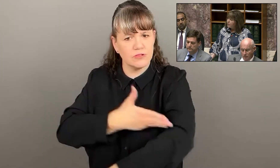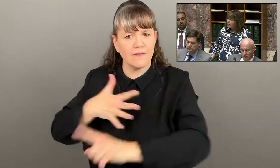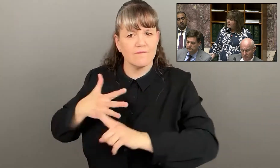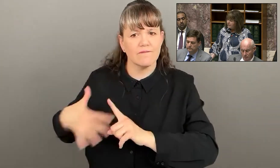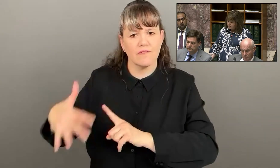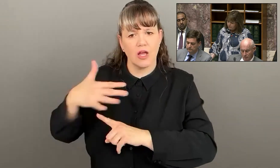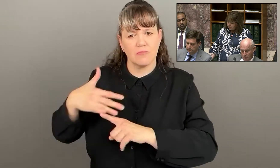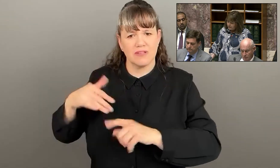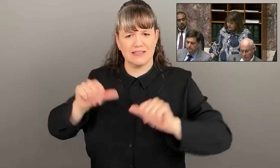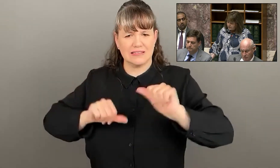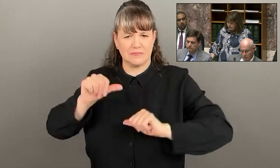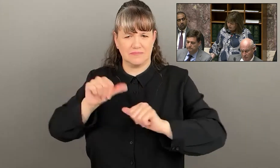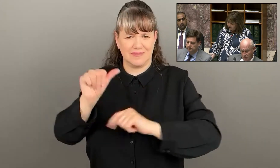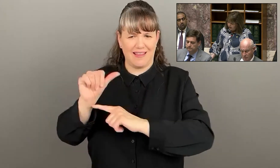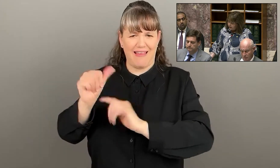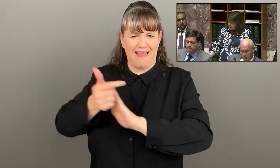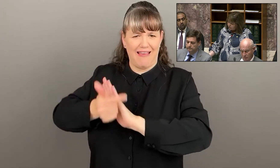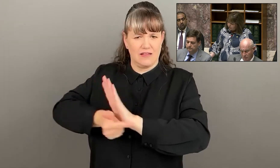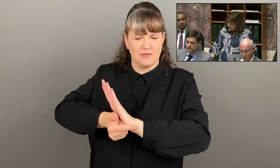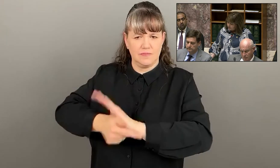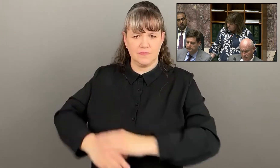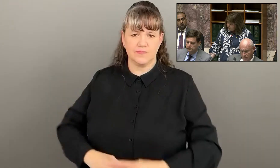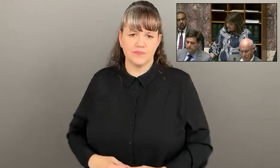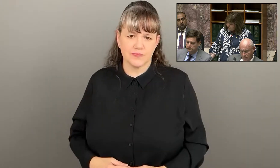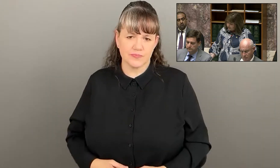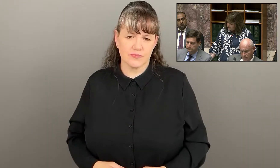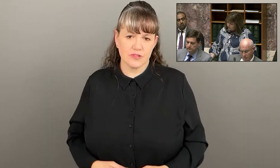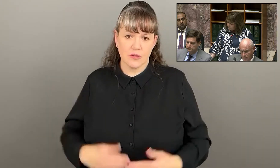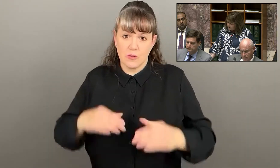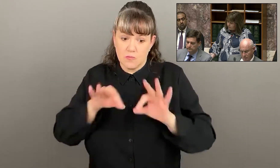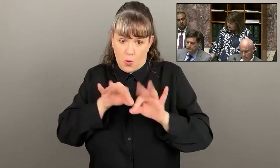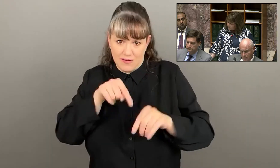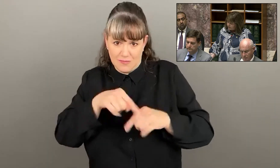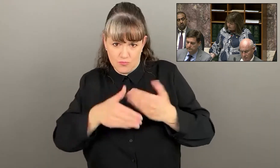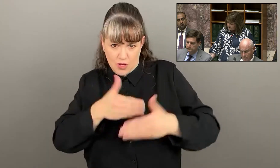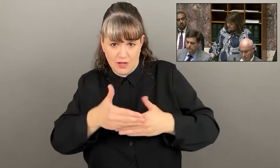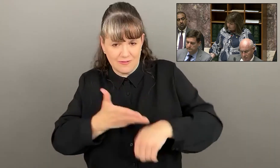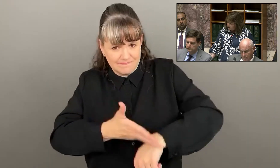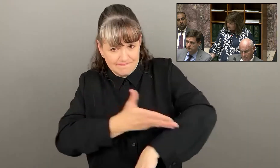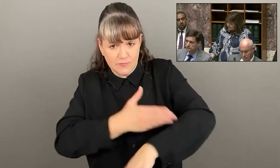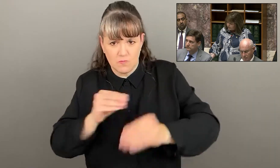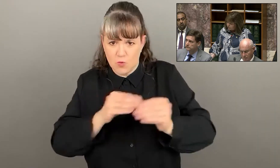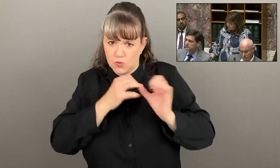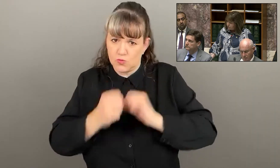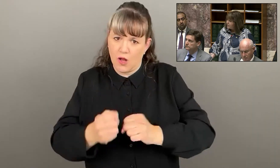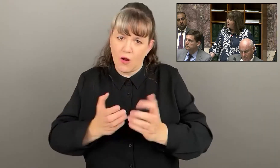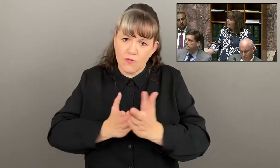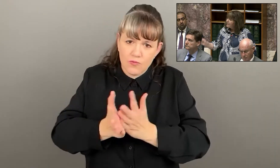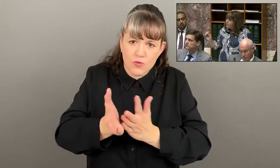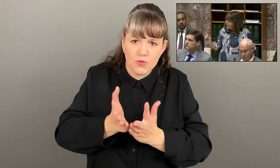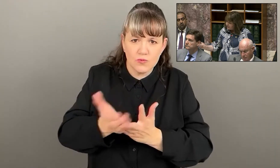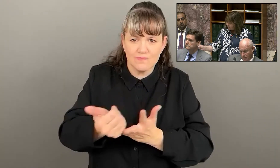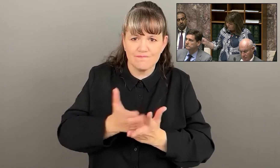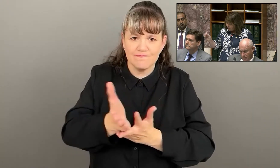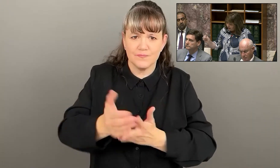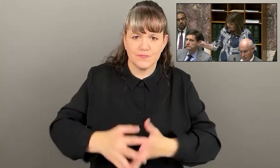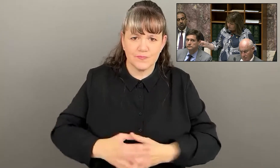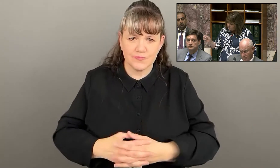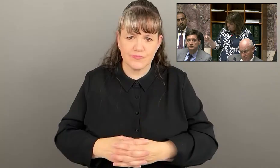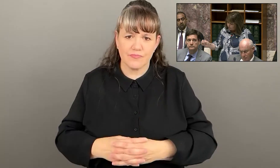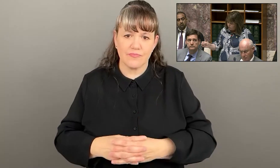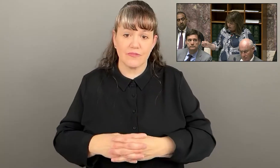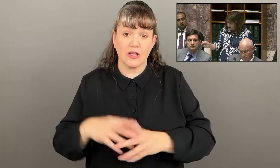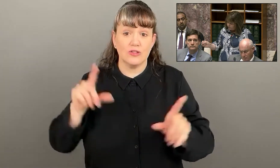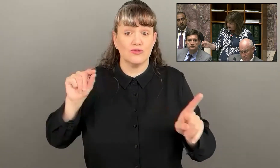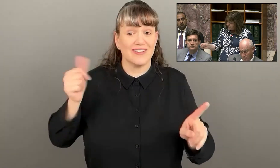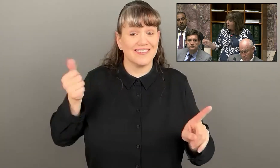transparent process is in place. In 2019, the Environmental Assessment Office introduced specific